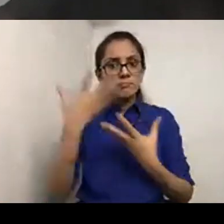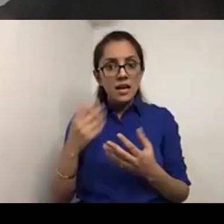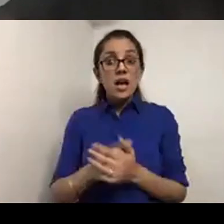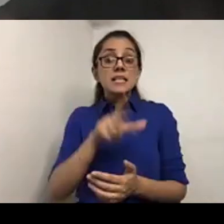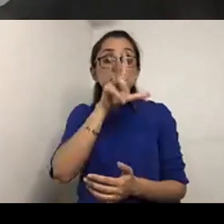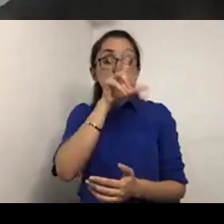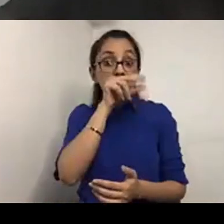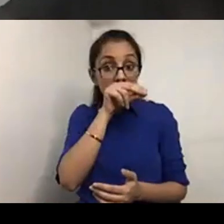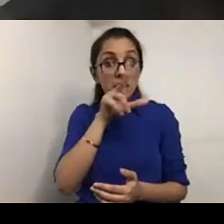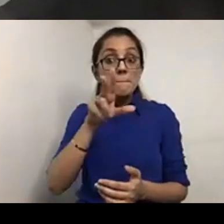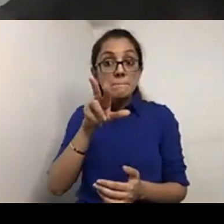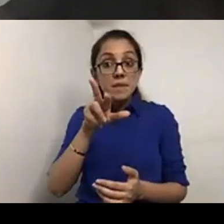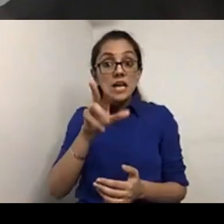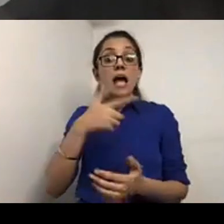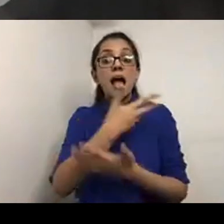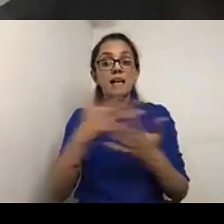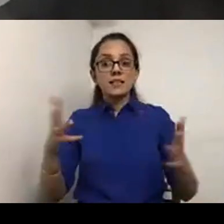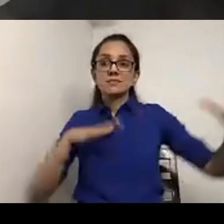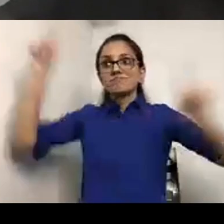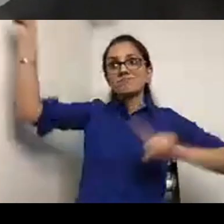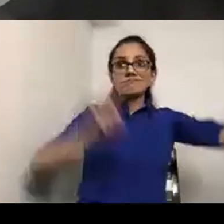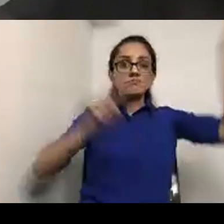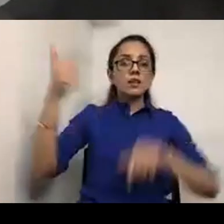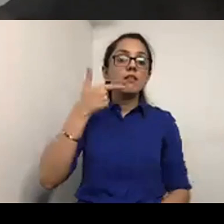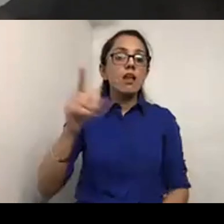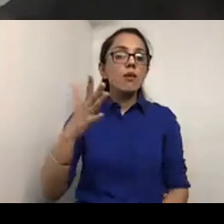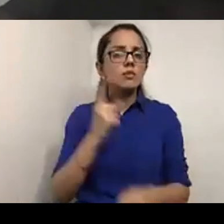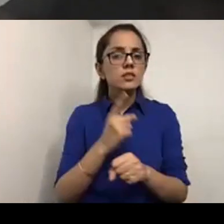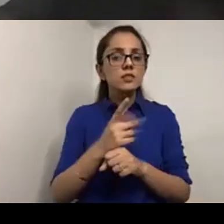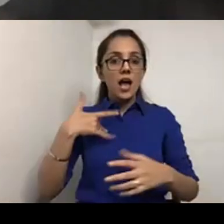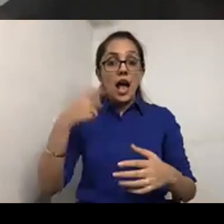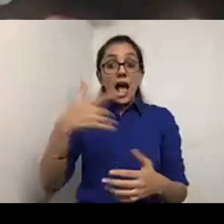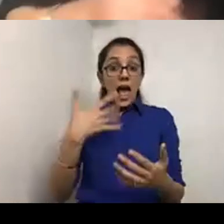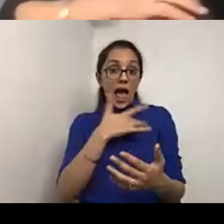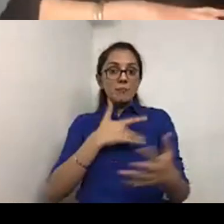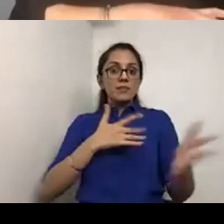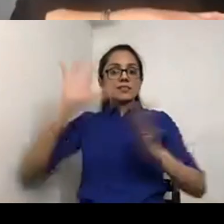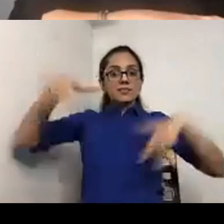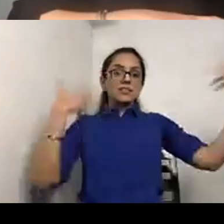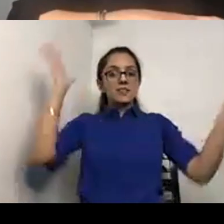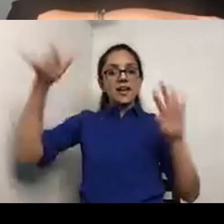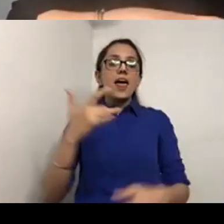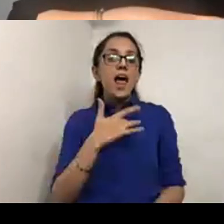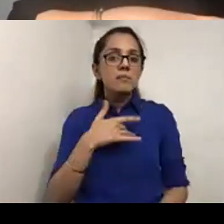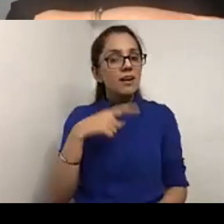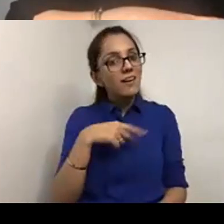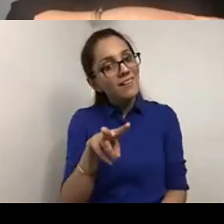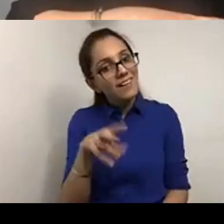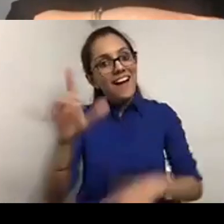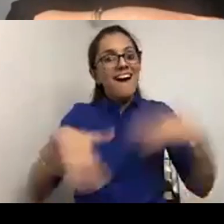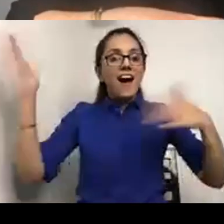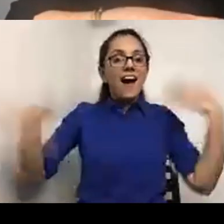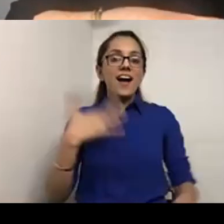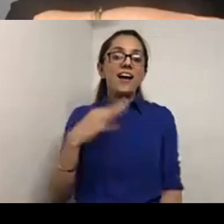speak, you should not make any gestures with your hands, right? Because my hands used to go everywhere. And I love these meetings because here I can